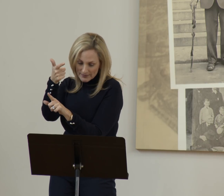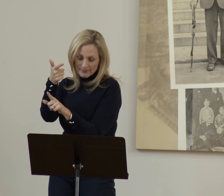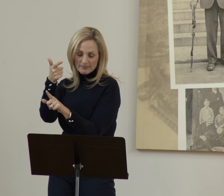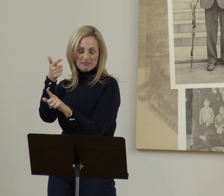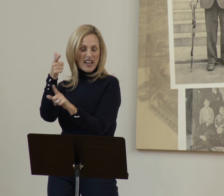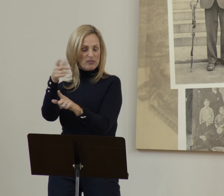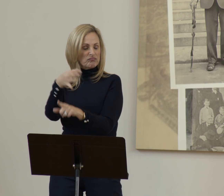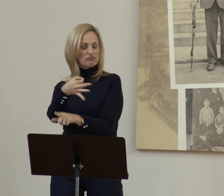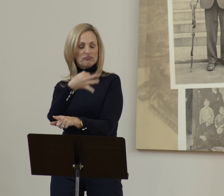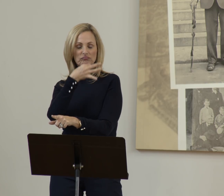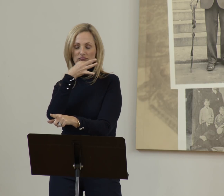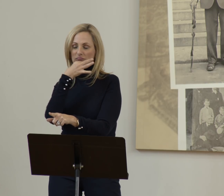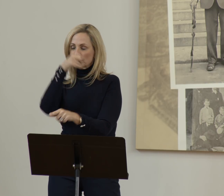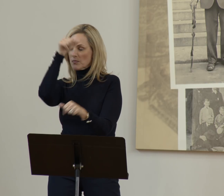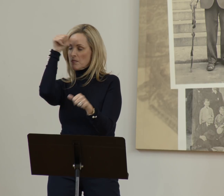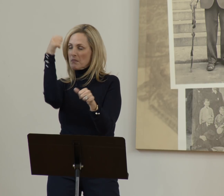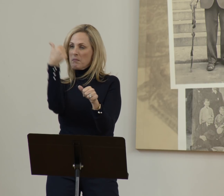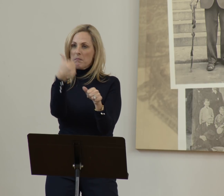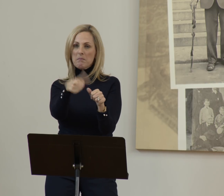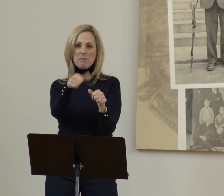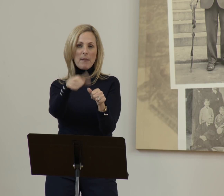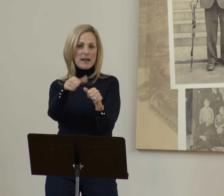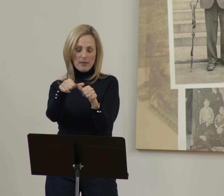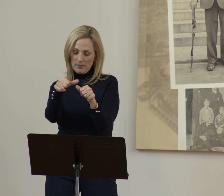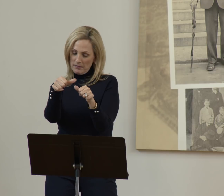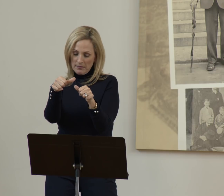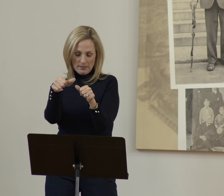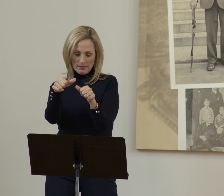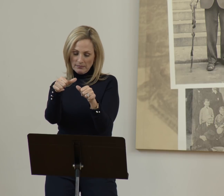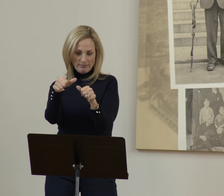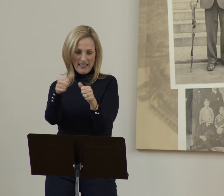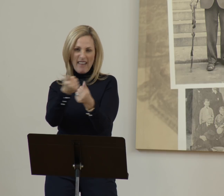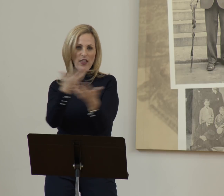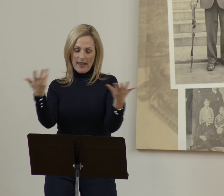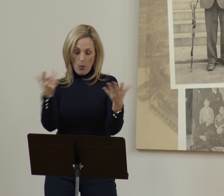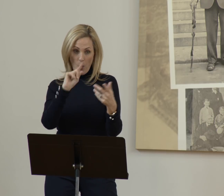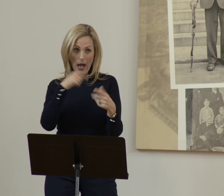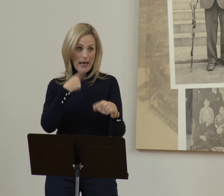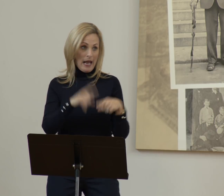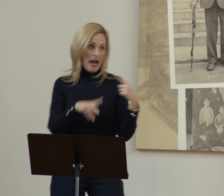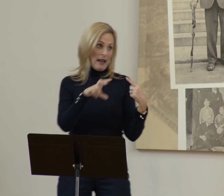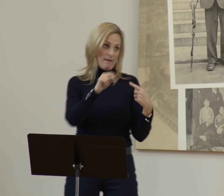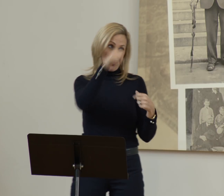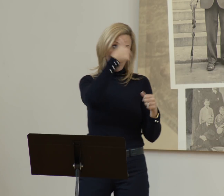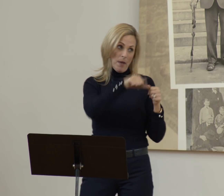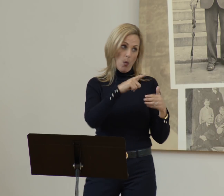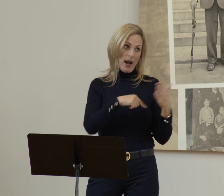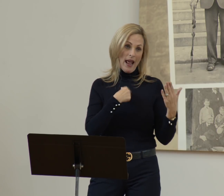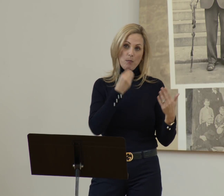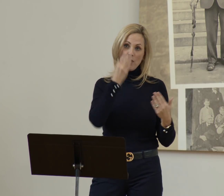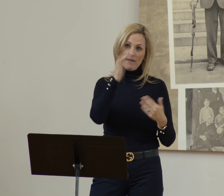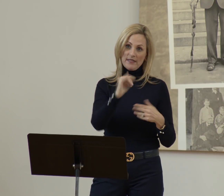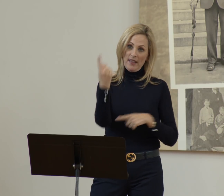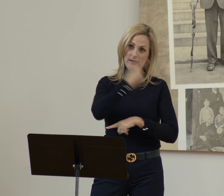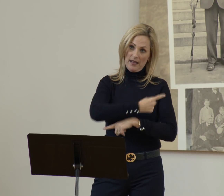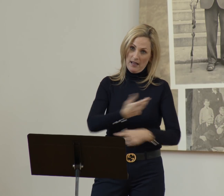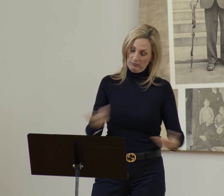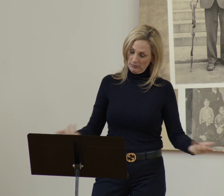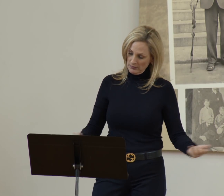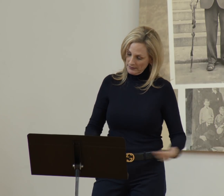CNN. He was an avid watcher and had an amazing memory where I